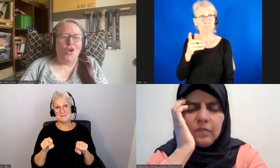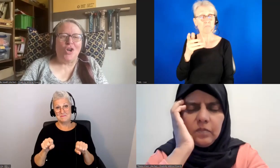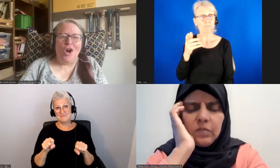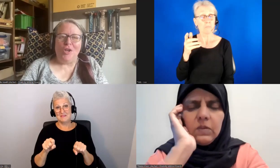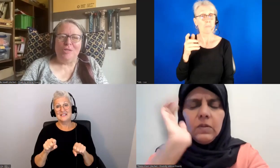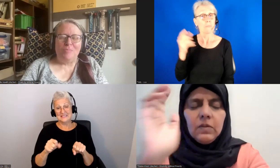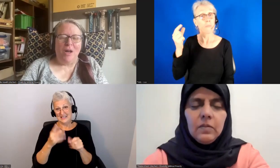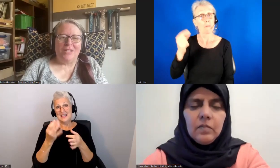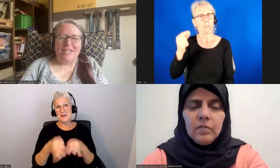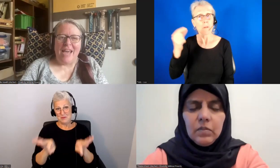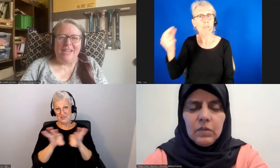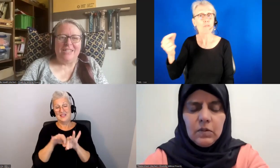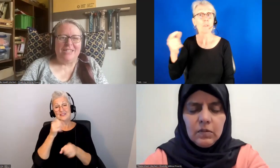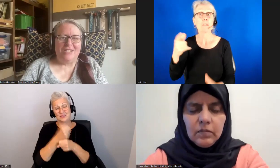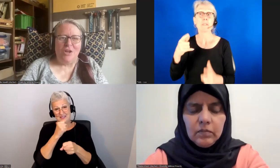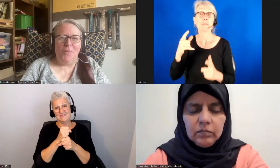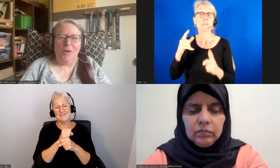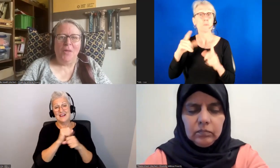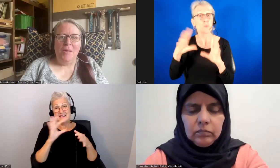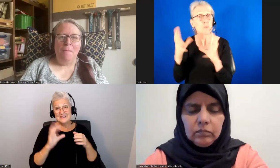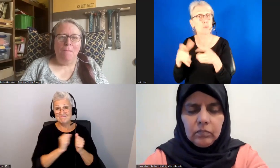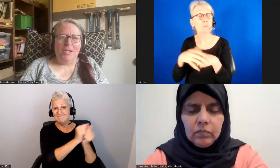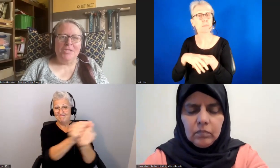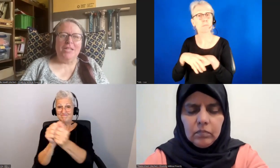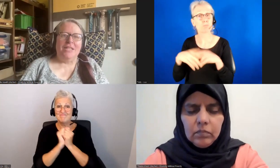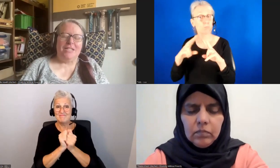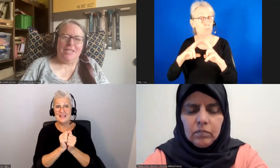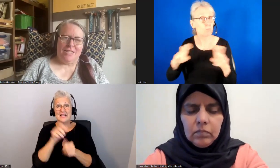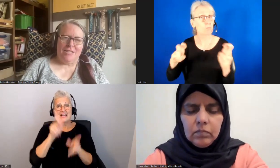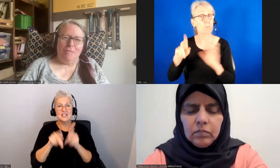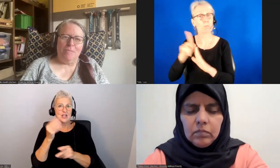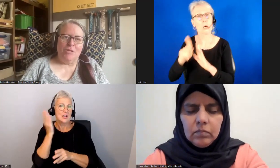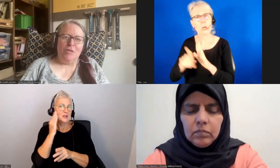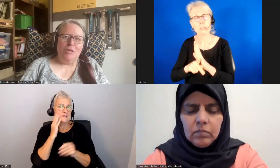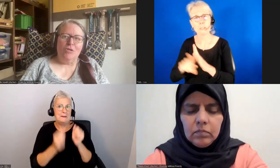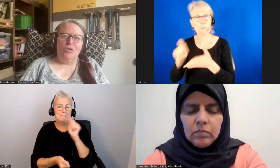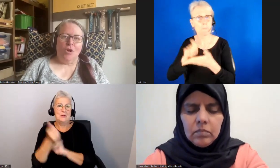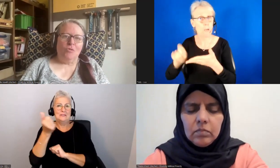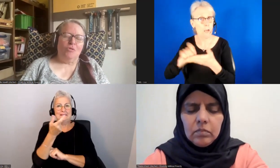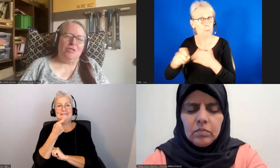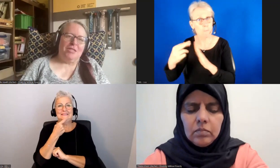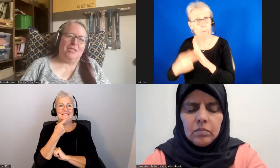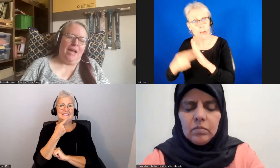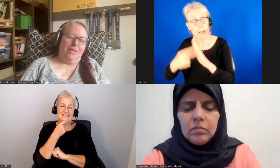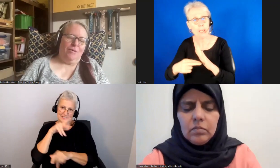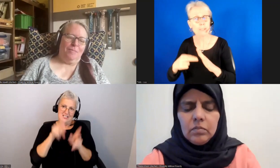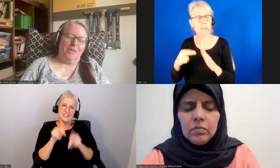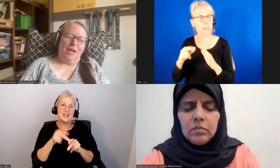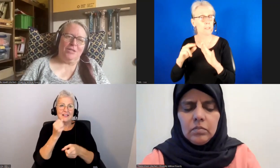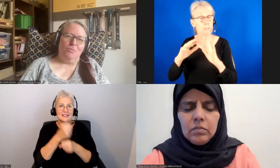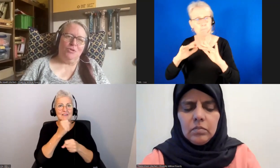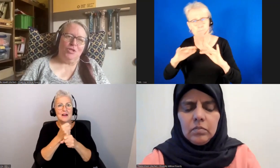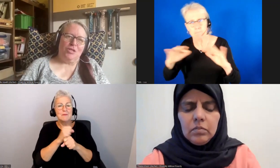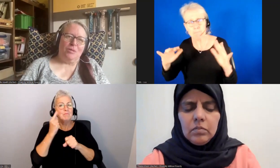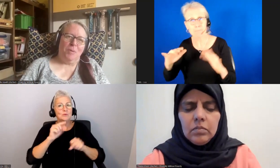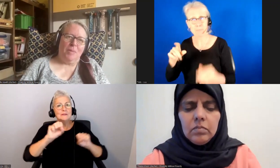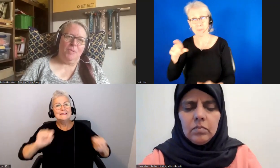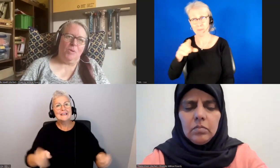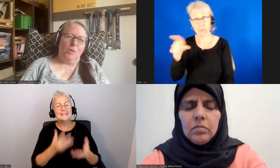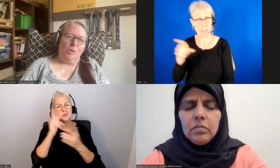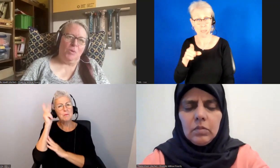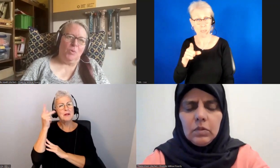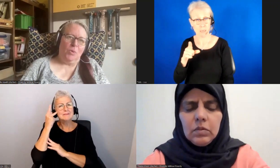like work on as policy analysts and so on, building these systems, don't understand them as much as